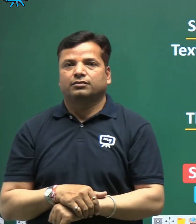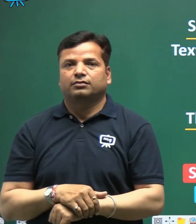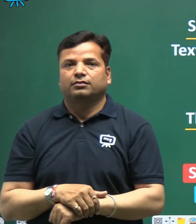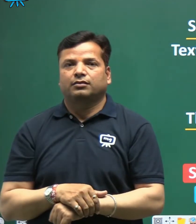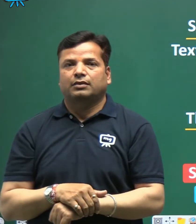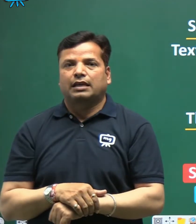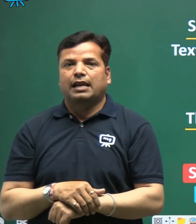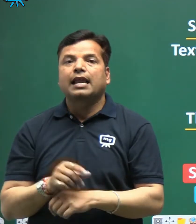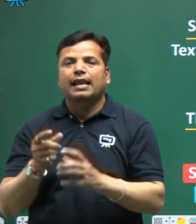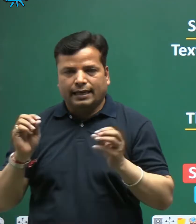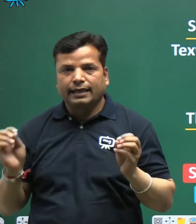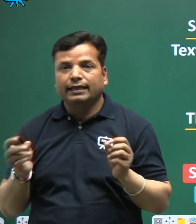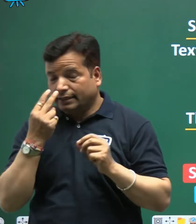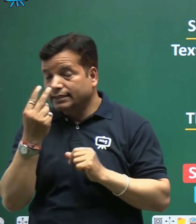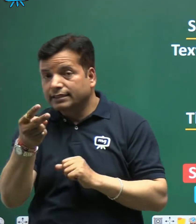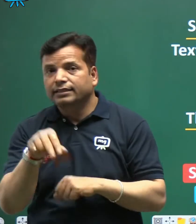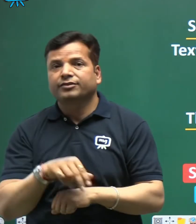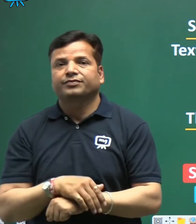let's see